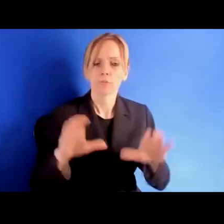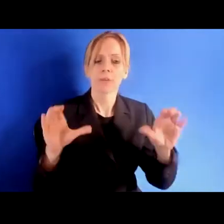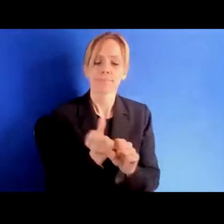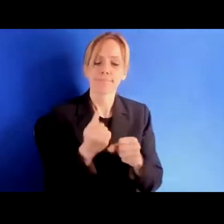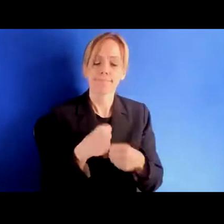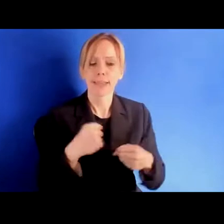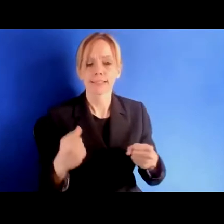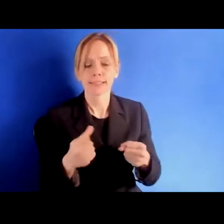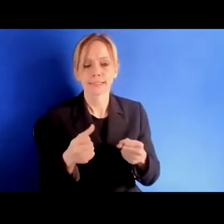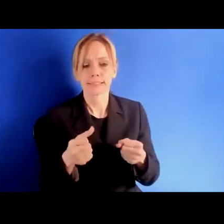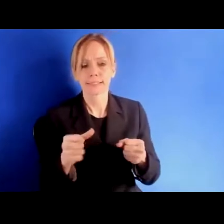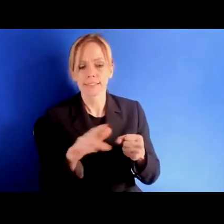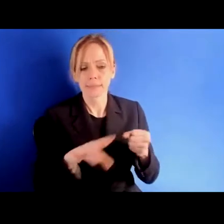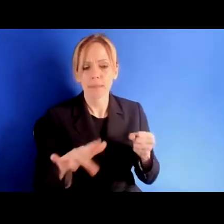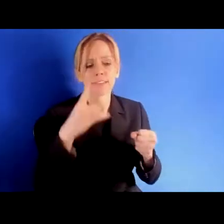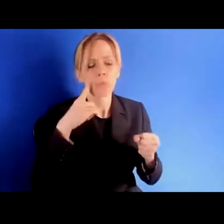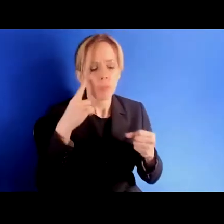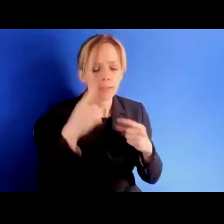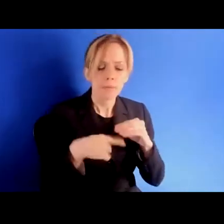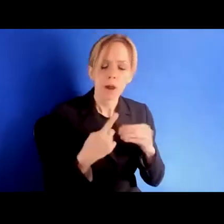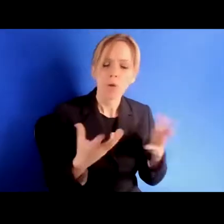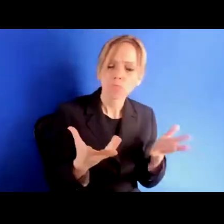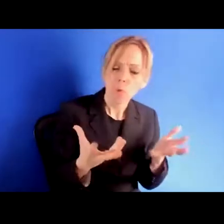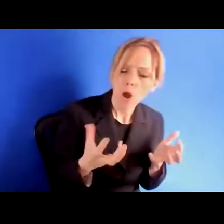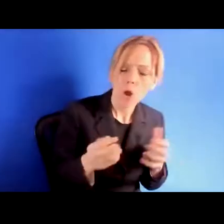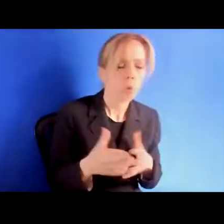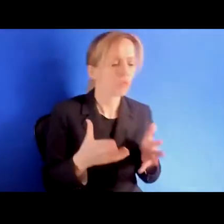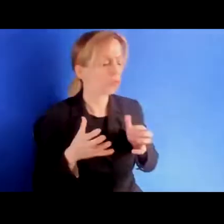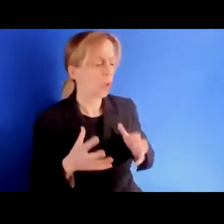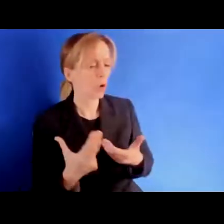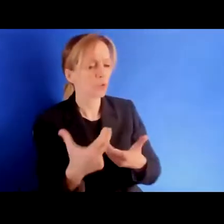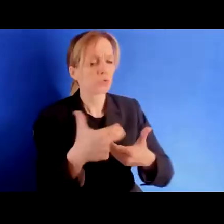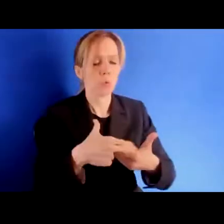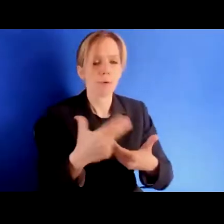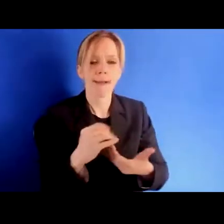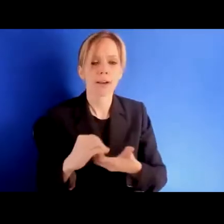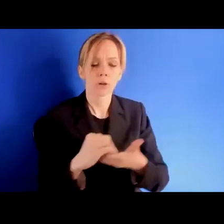join into or operate within or cooperate with as a people in a movement.